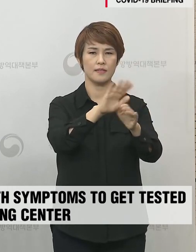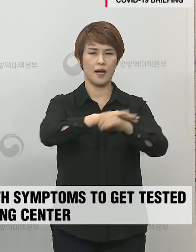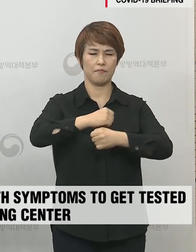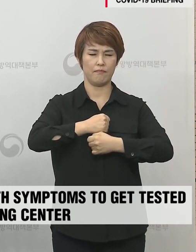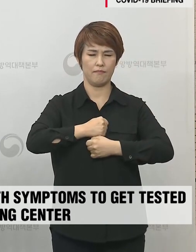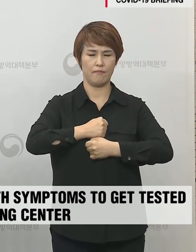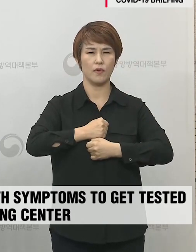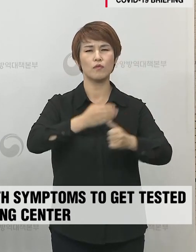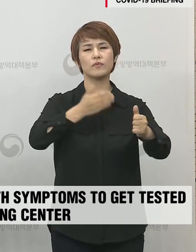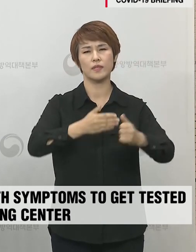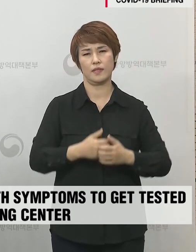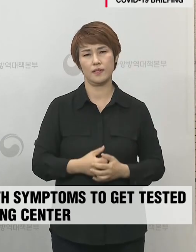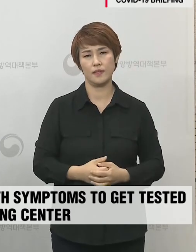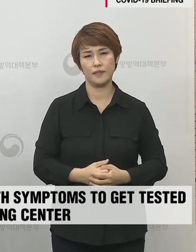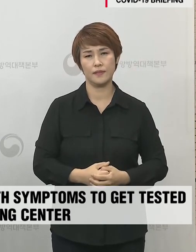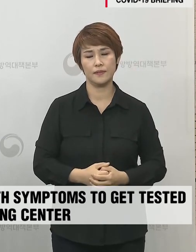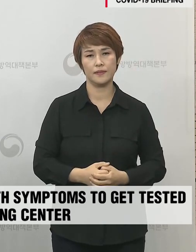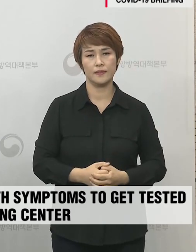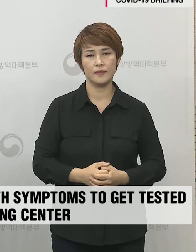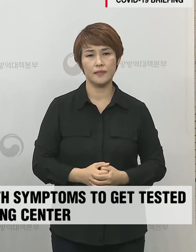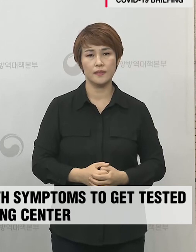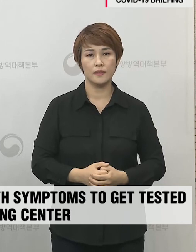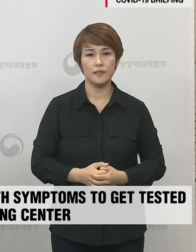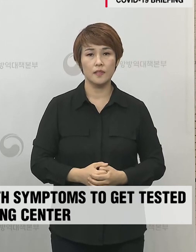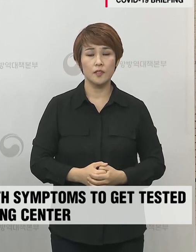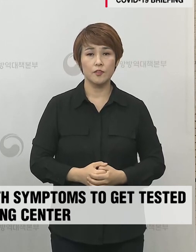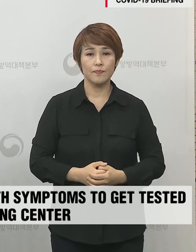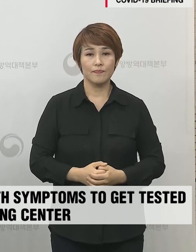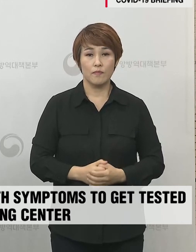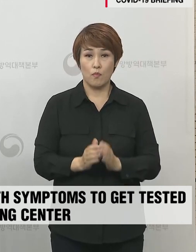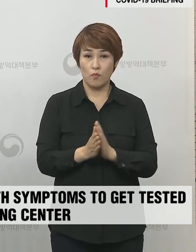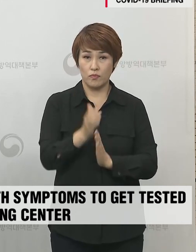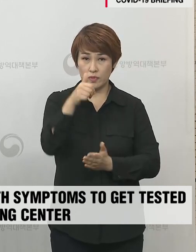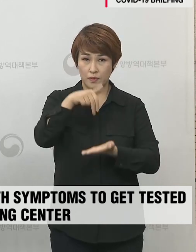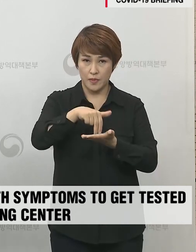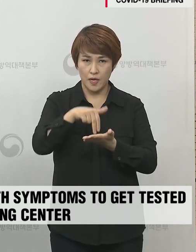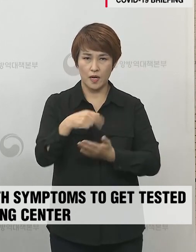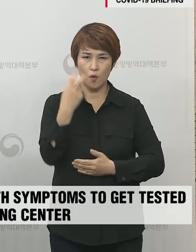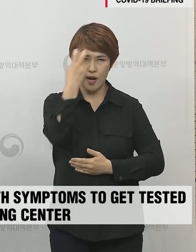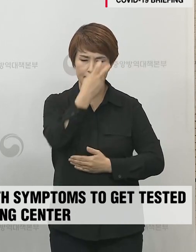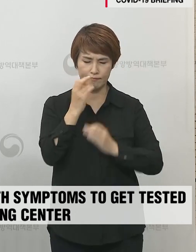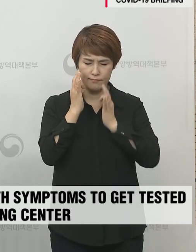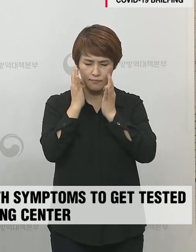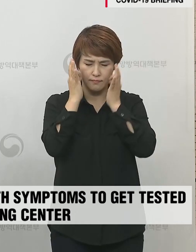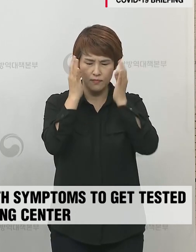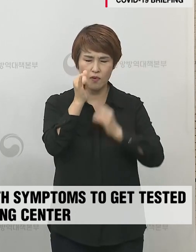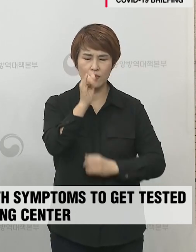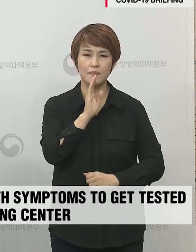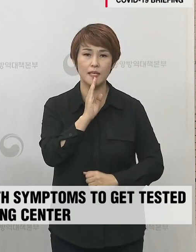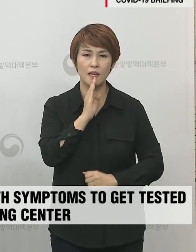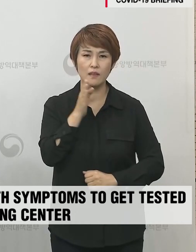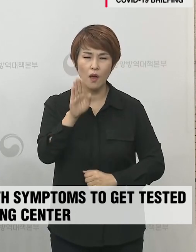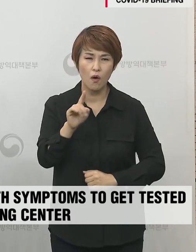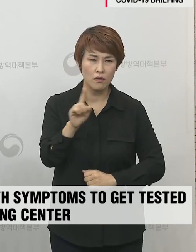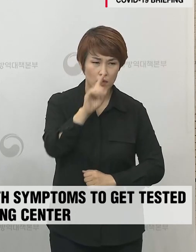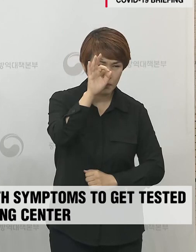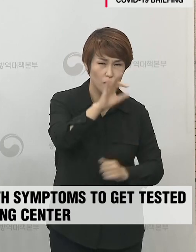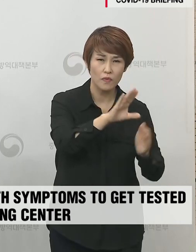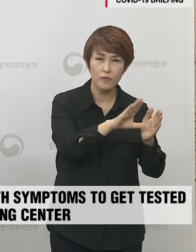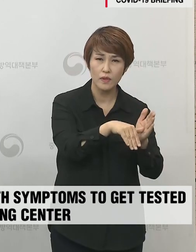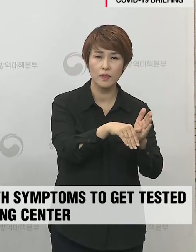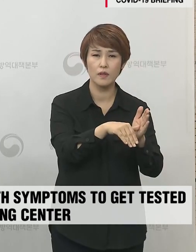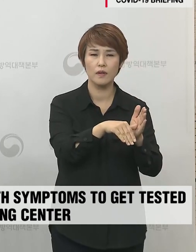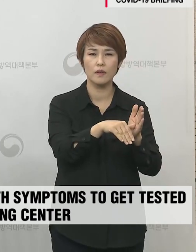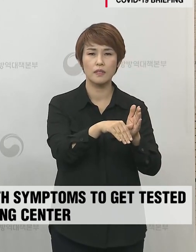please comply strictly with self-quarantine protocols if you are on mandatory self-quarantine. The quarantine authorities are exerting